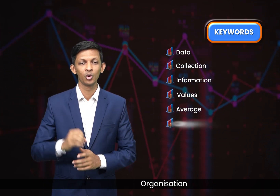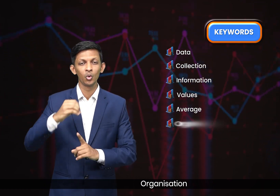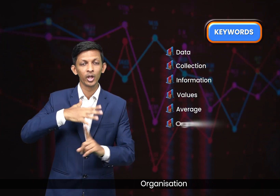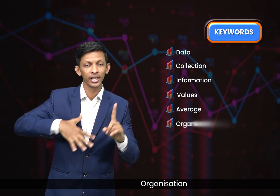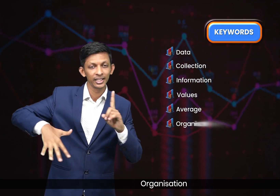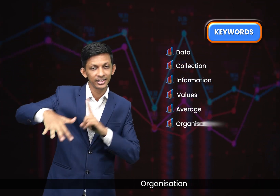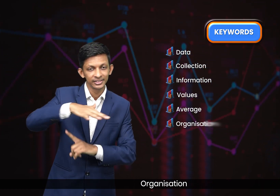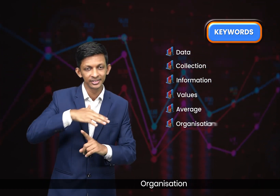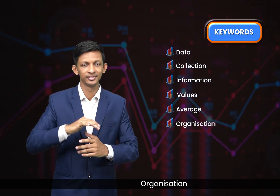organization,